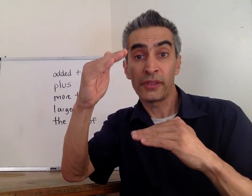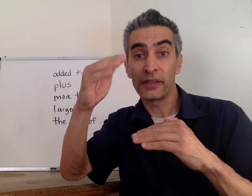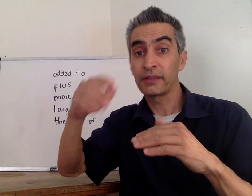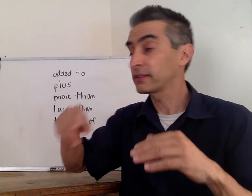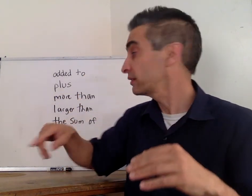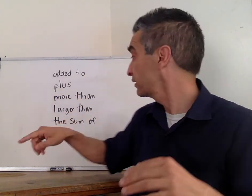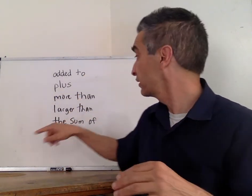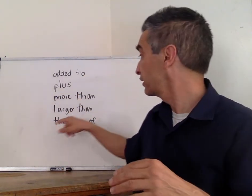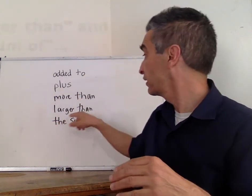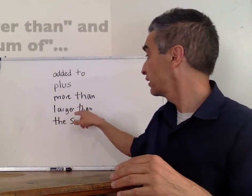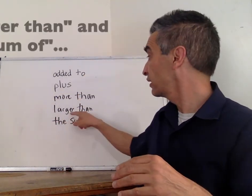More than.